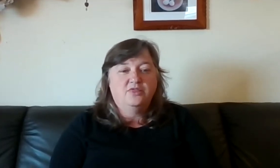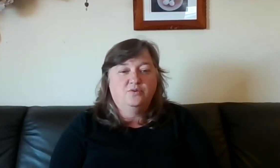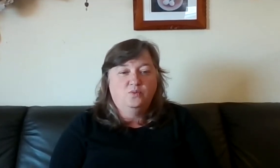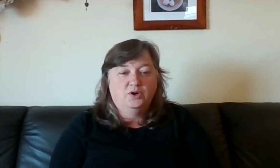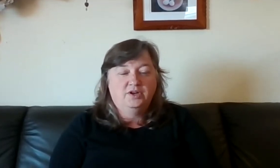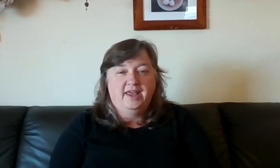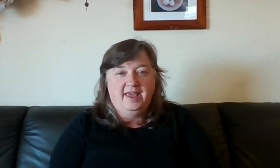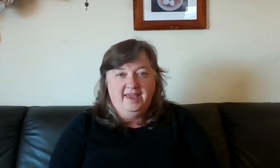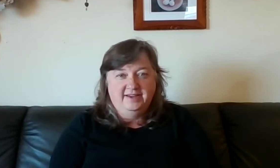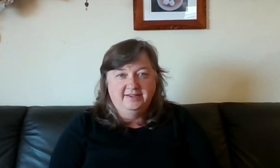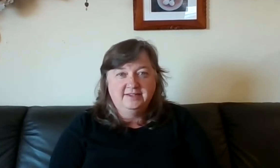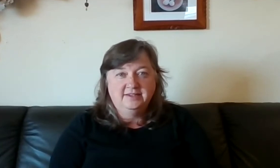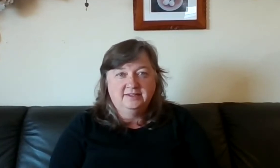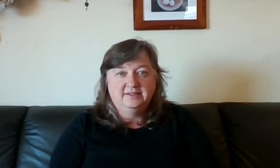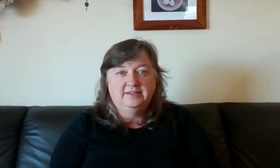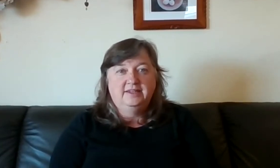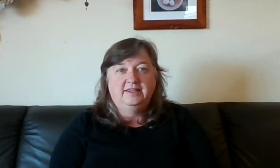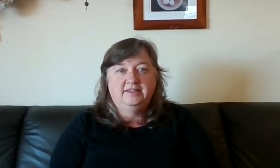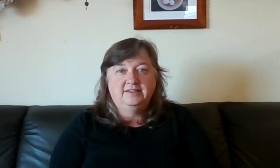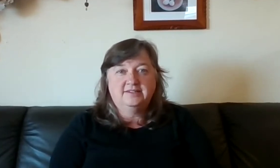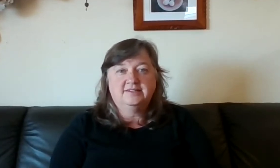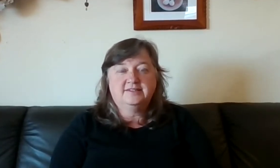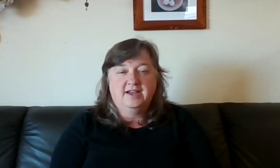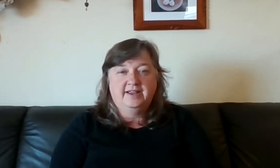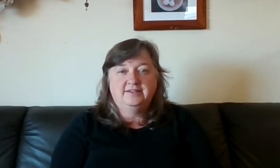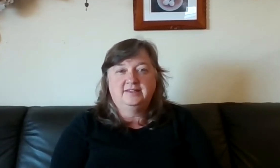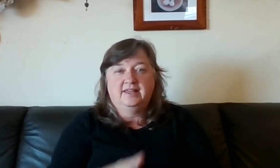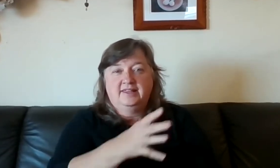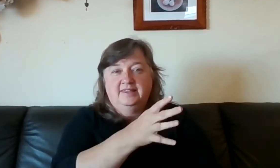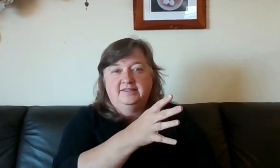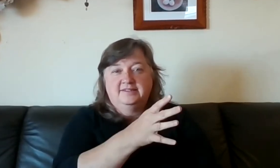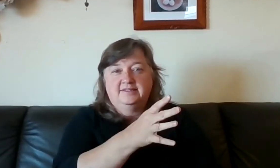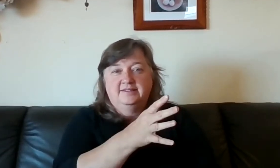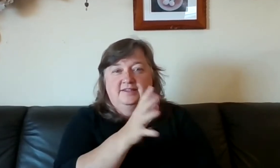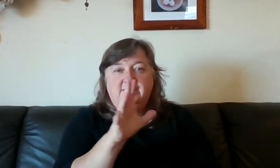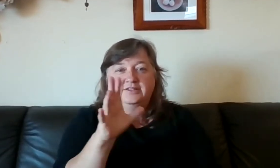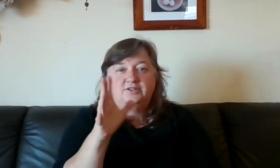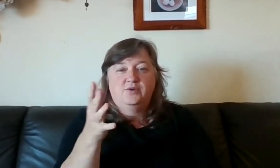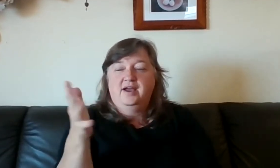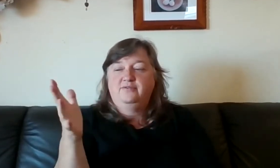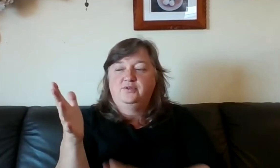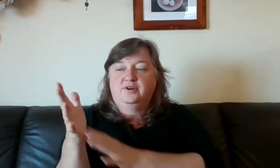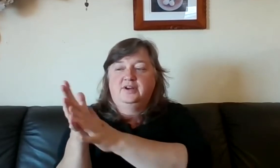The word and is signed like this. So you have